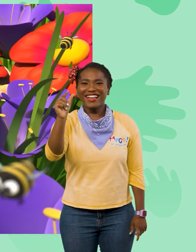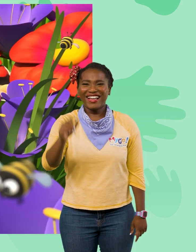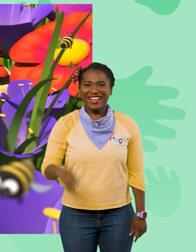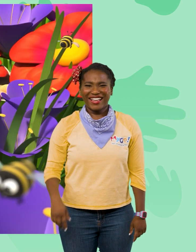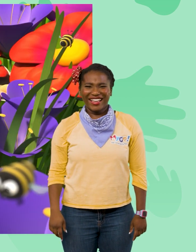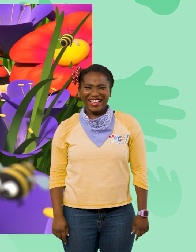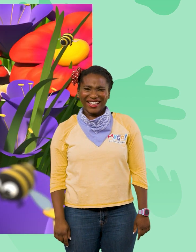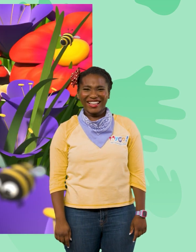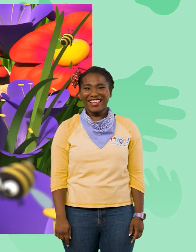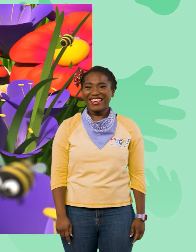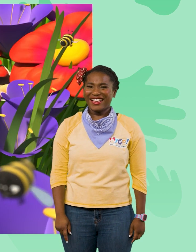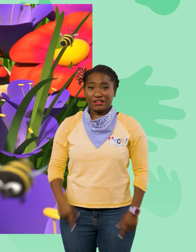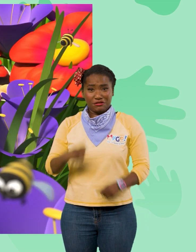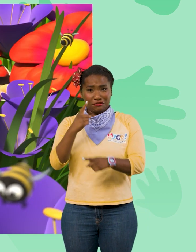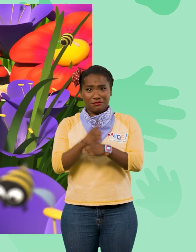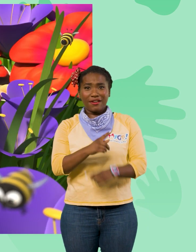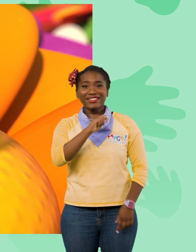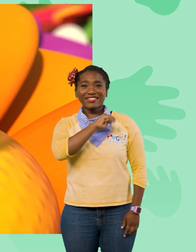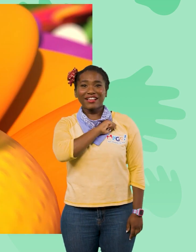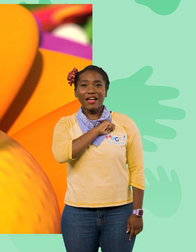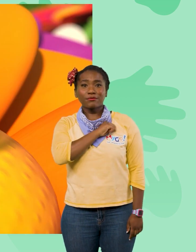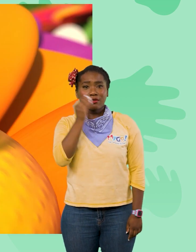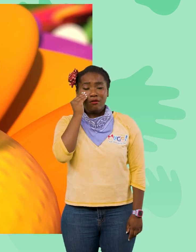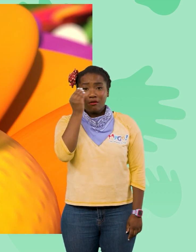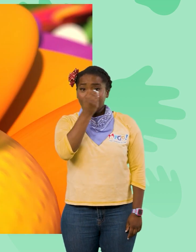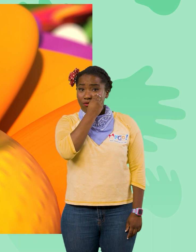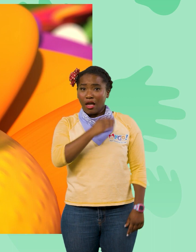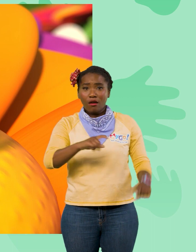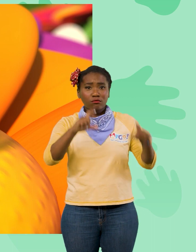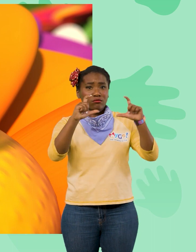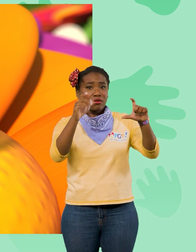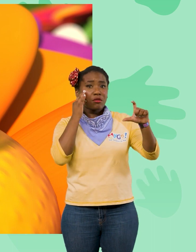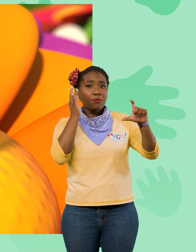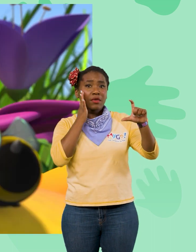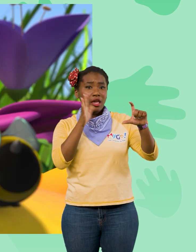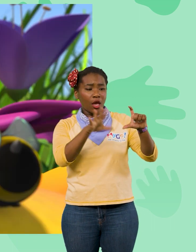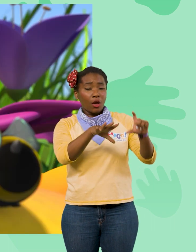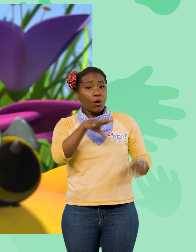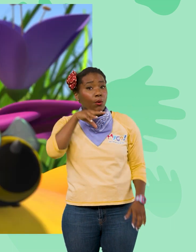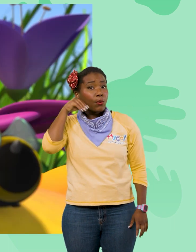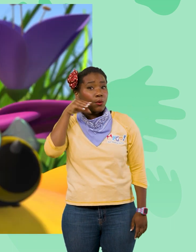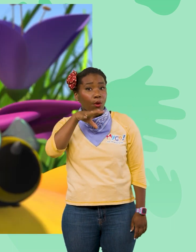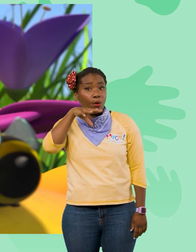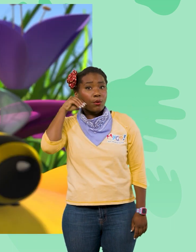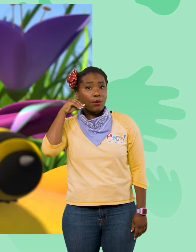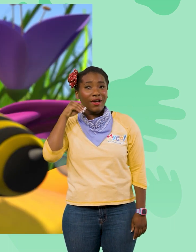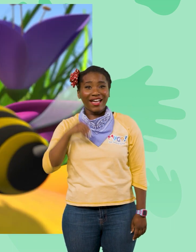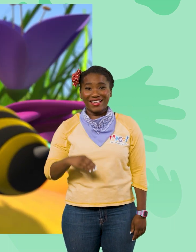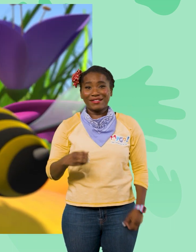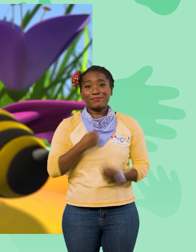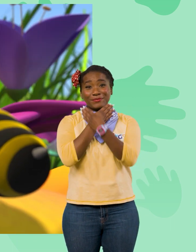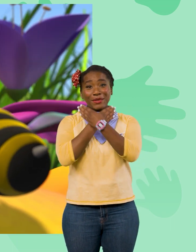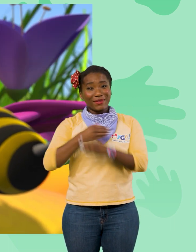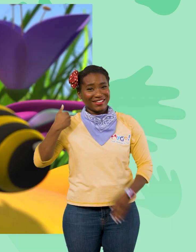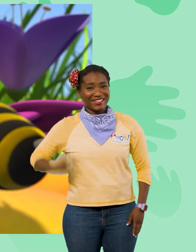down. You're right, Tabs. The bee's tongue is in the flower. Hey, it's me,